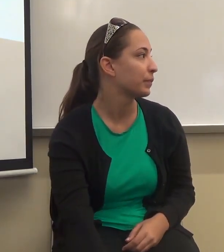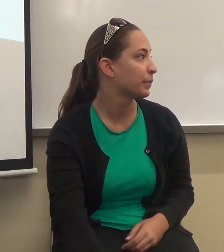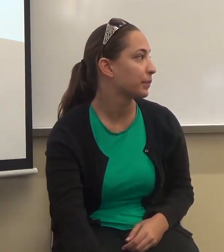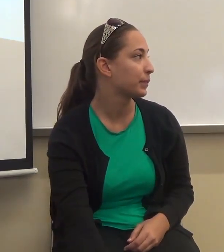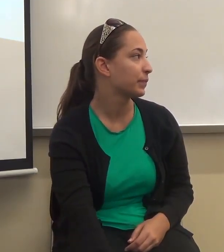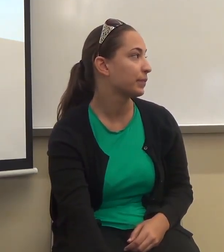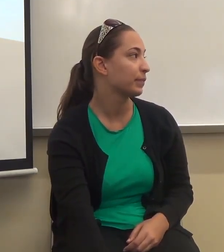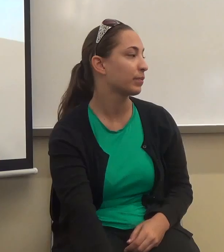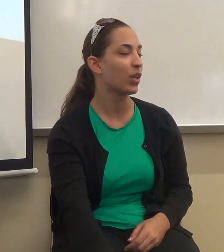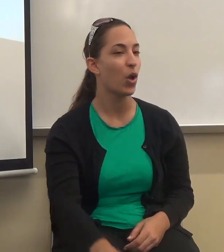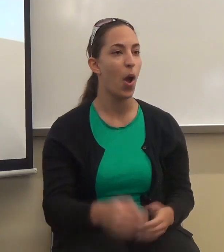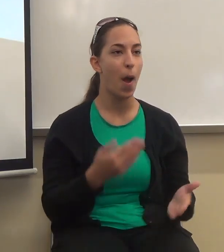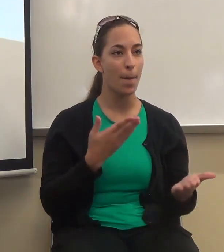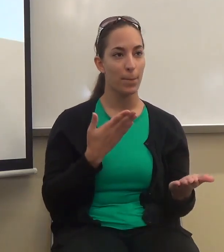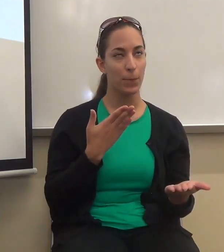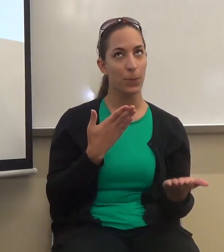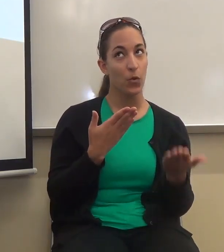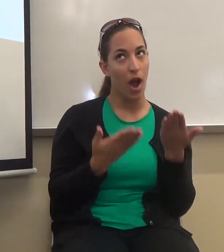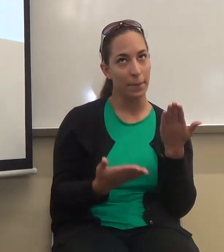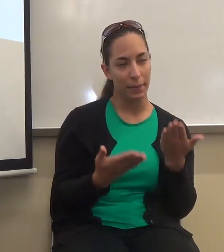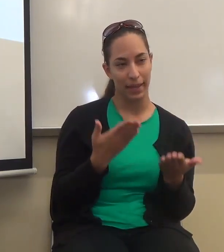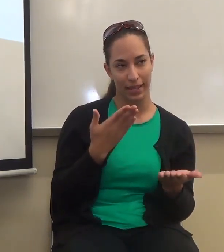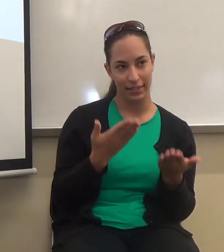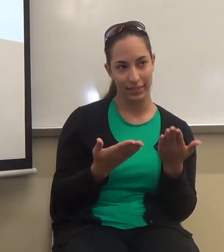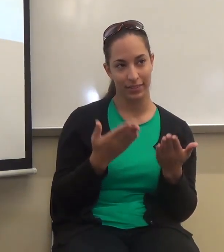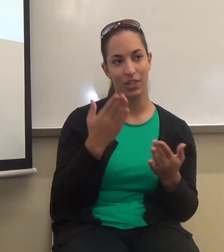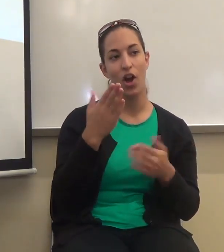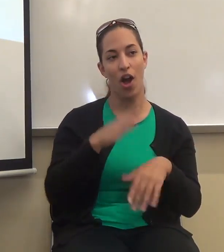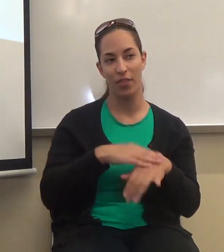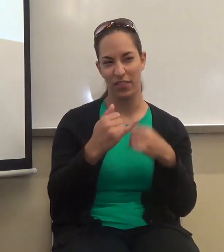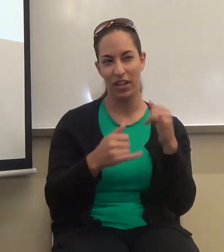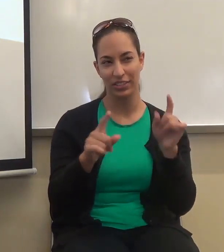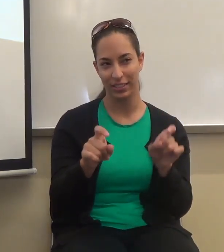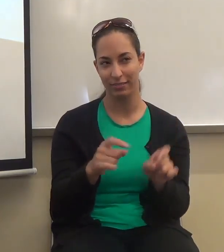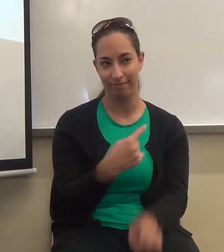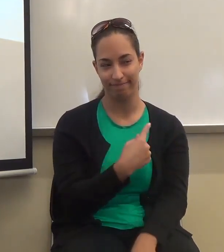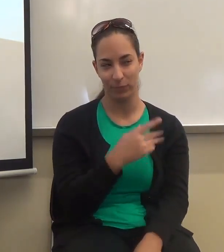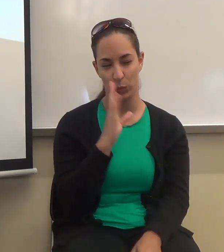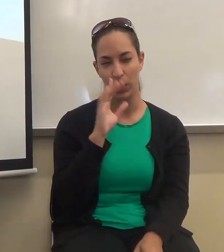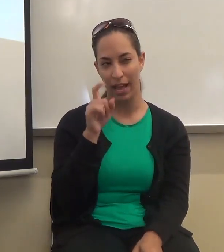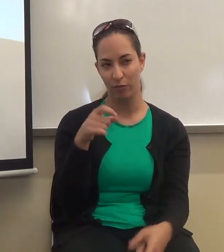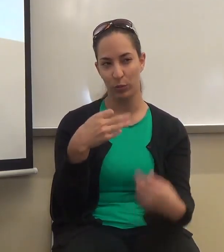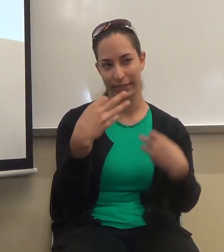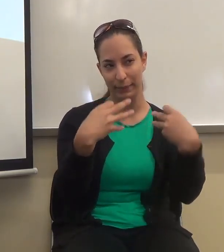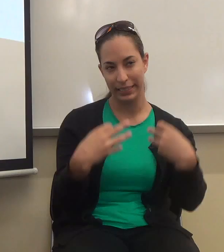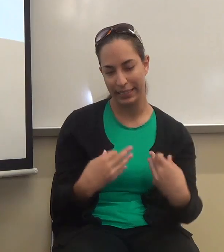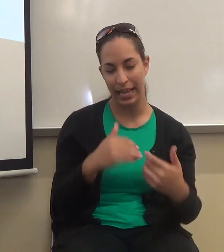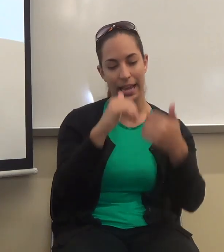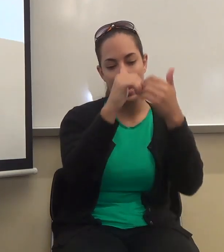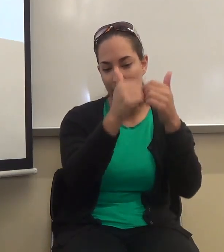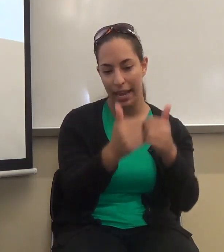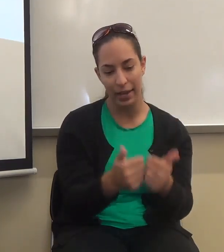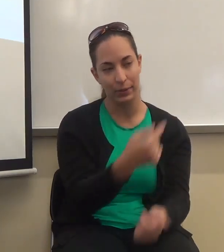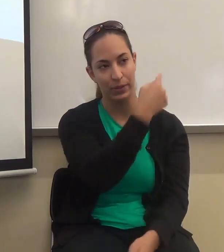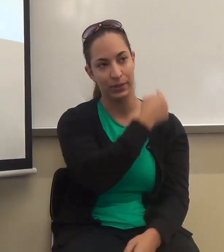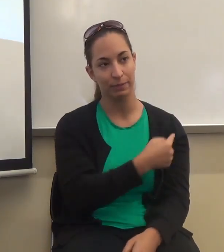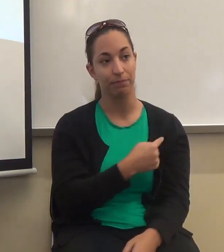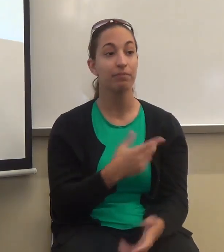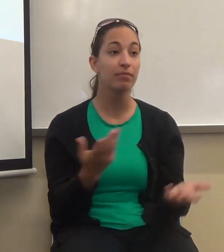most likely, at some point on the final. So again, just another kind of a study skills thing. If something has